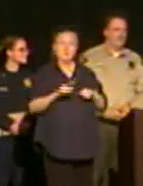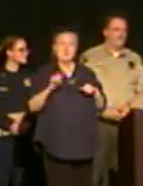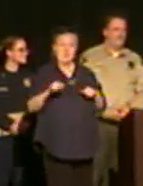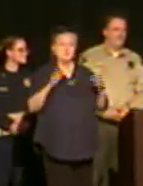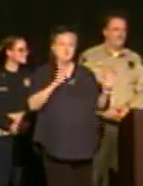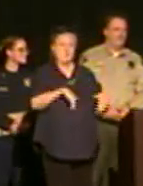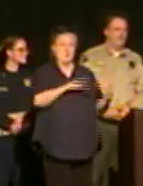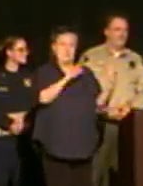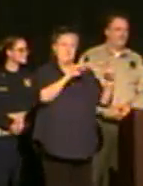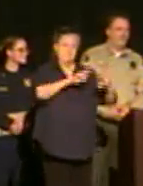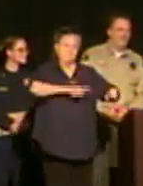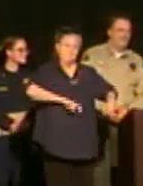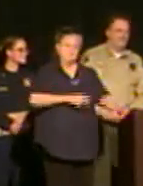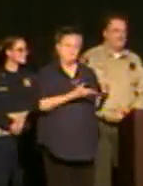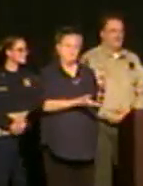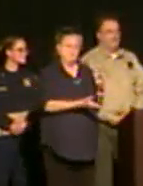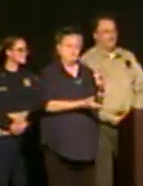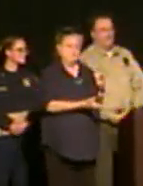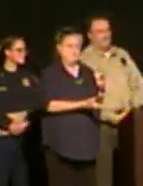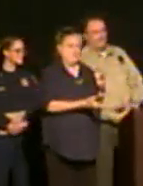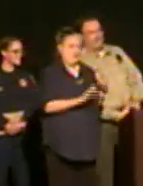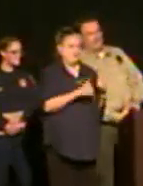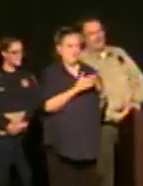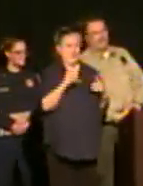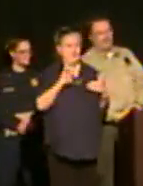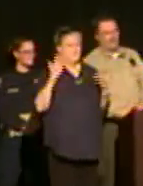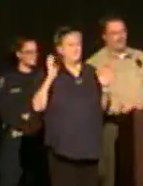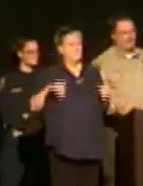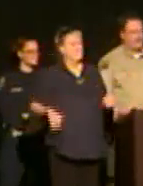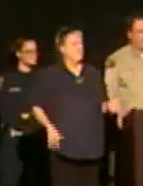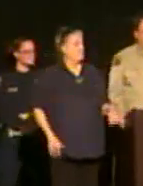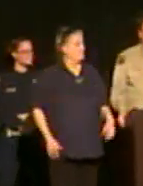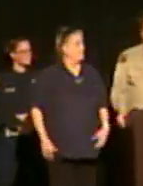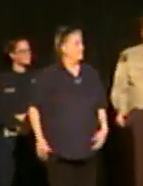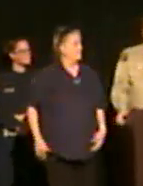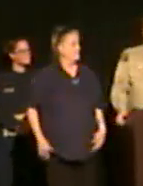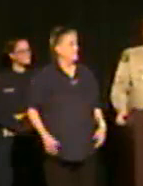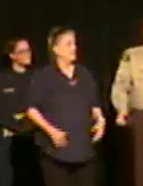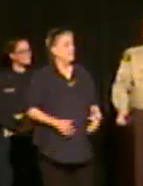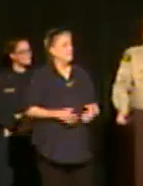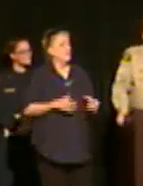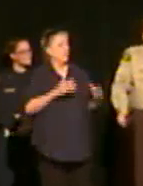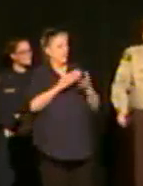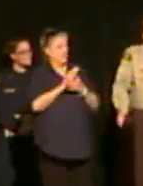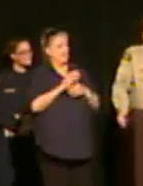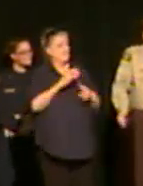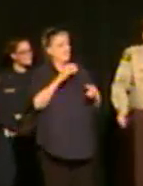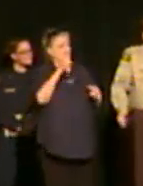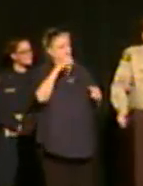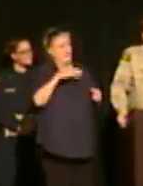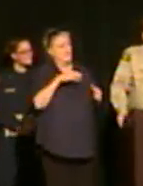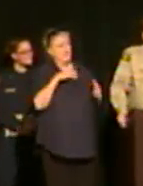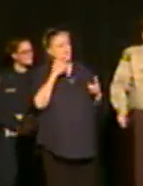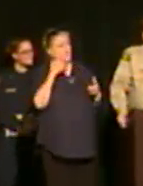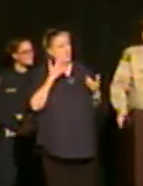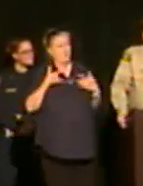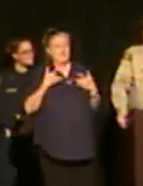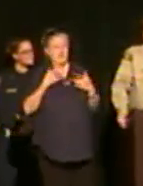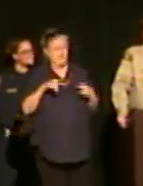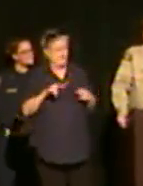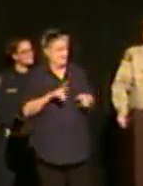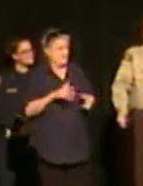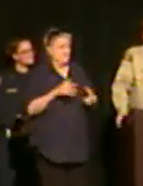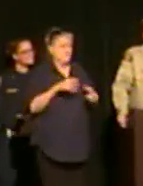to be addressed. And that's all I have to say. All right, well, ma'am, I don't know anything about the incident that